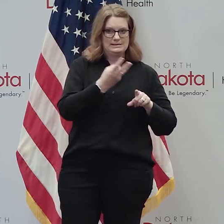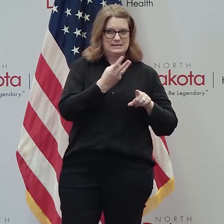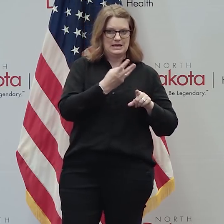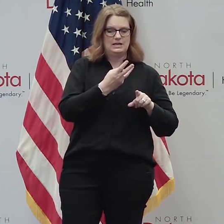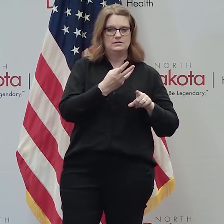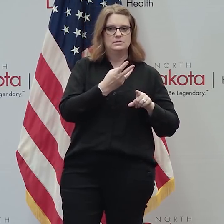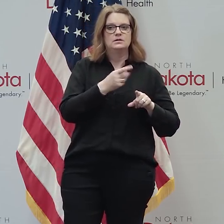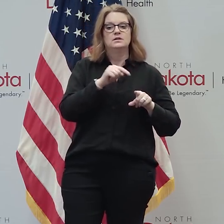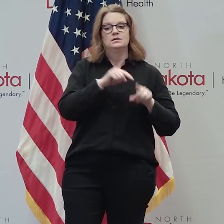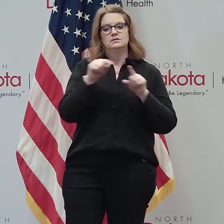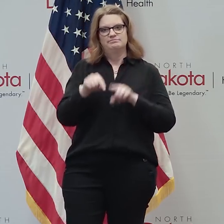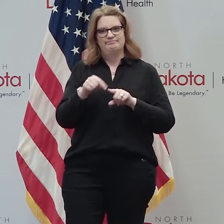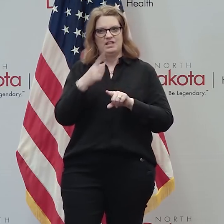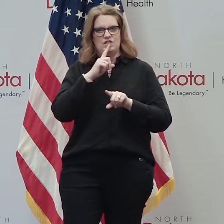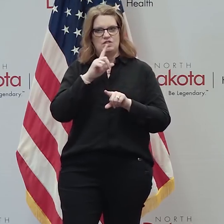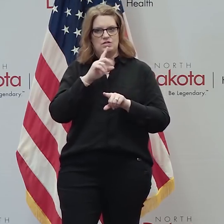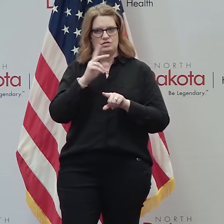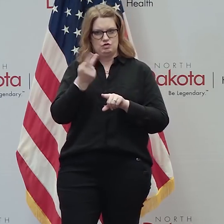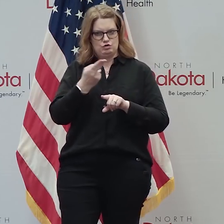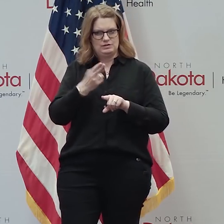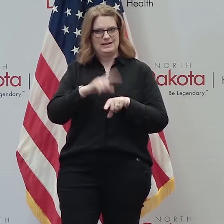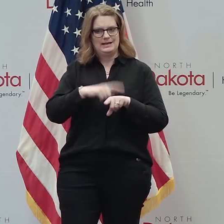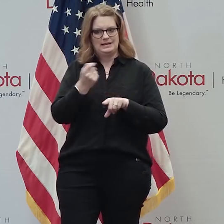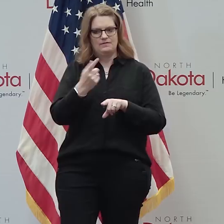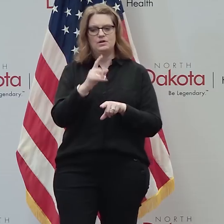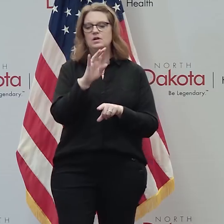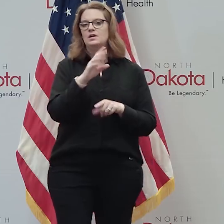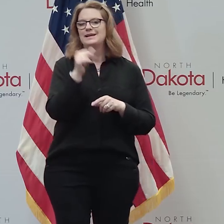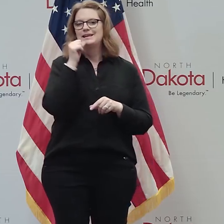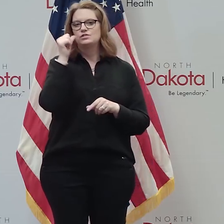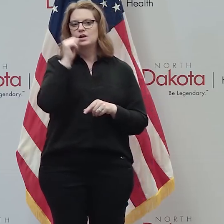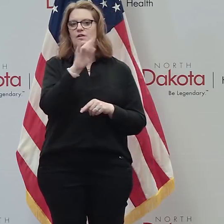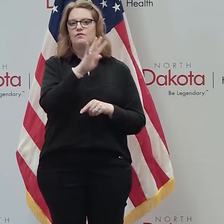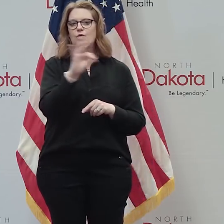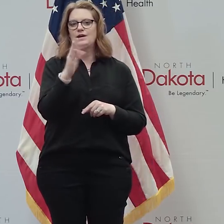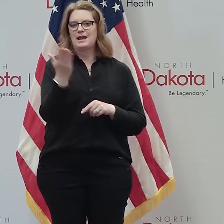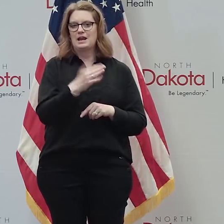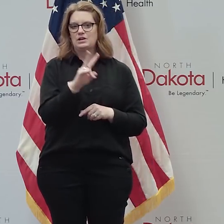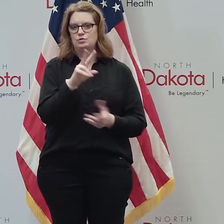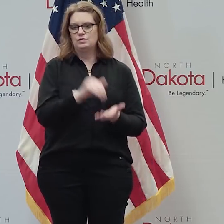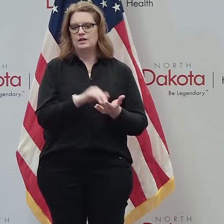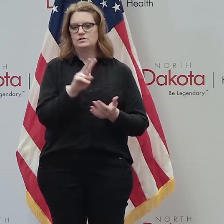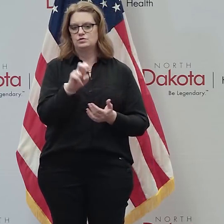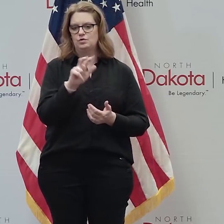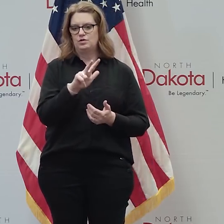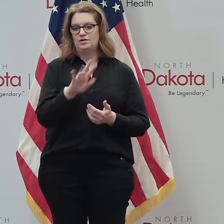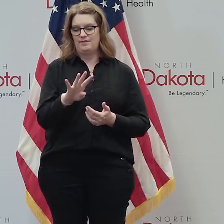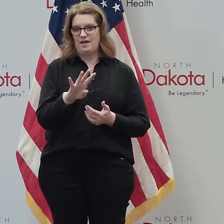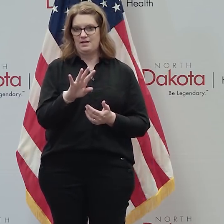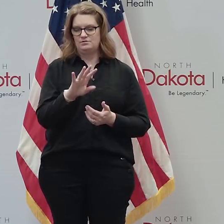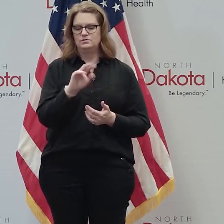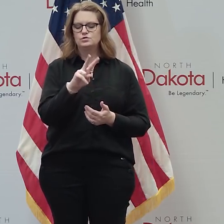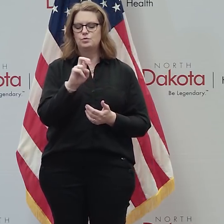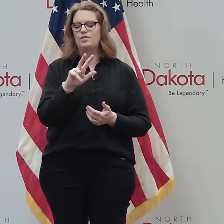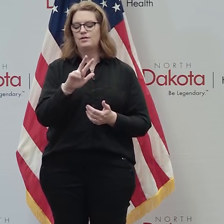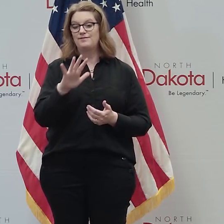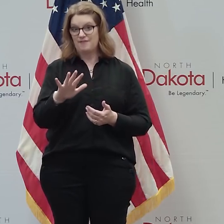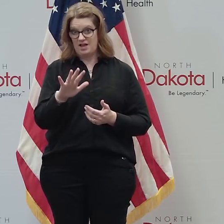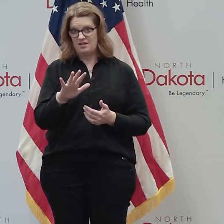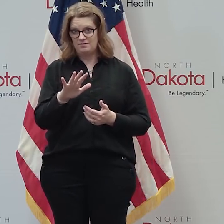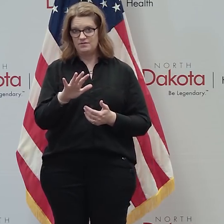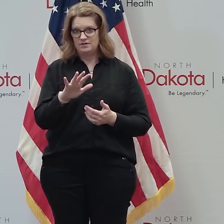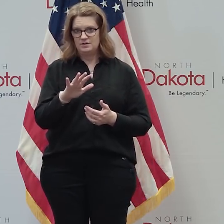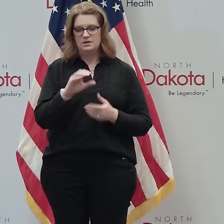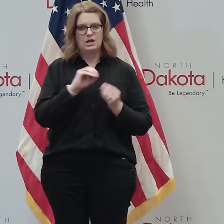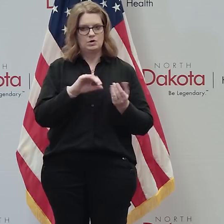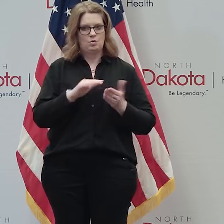reported Thursday at 11 a.m., we had 49 additional cases out of 2,235 completed tests and